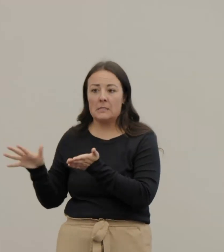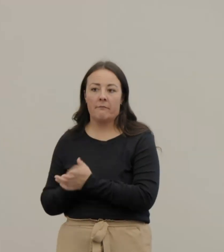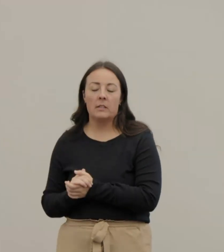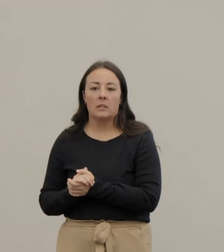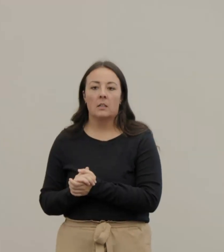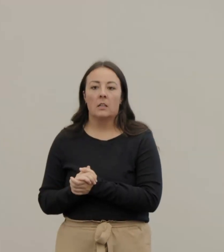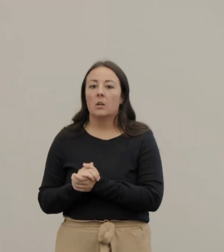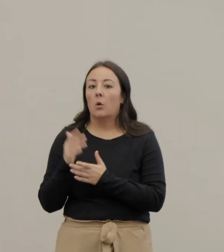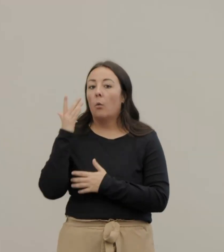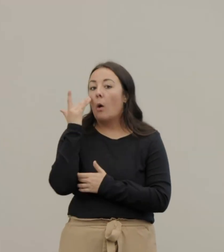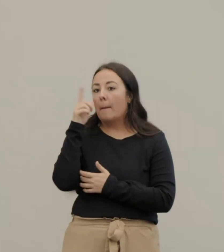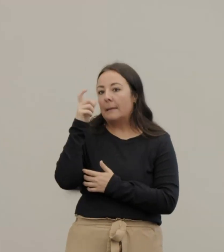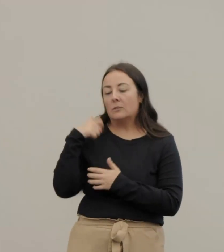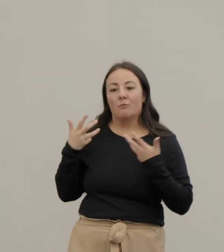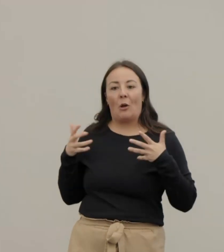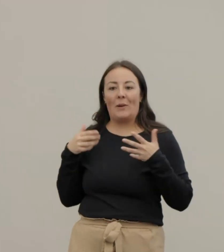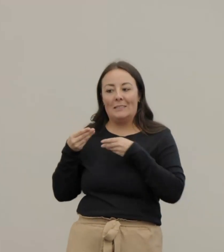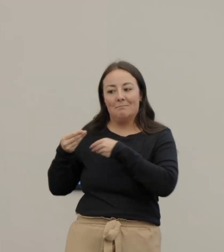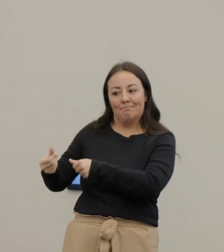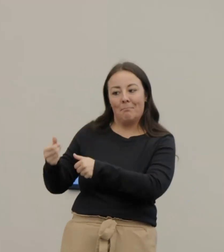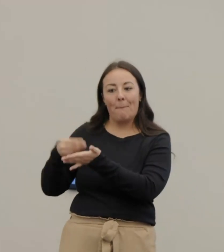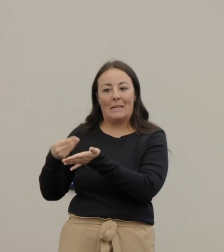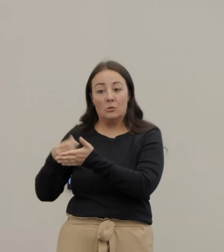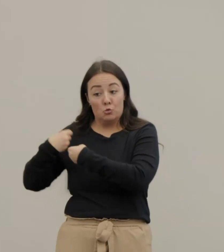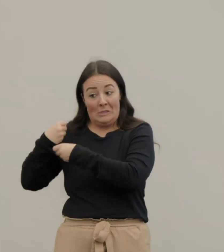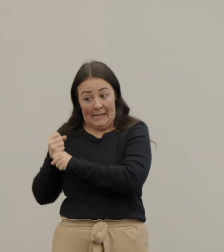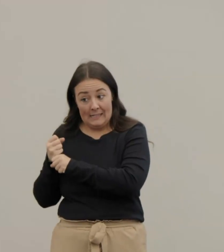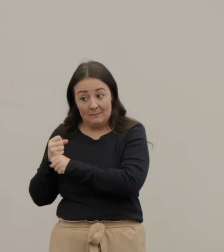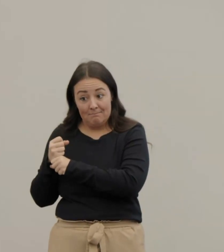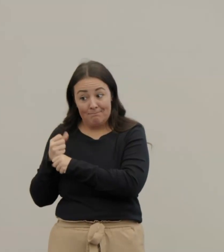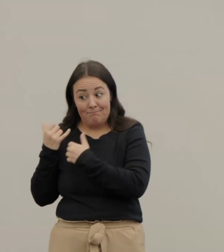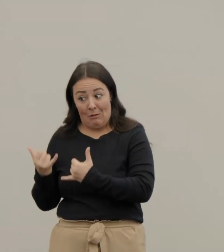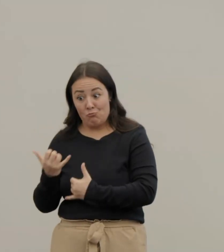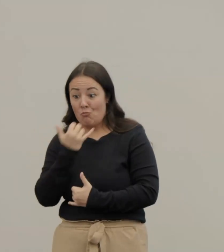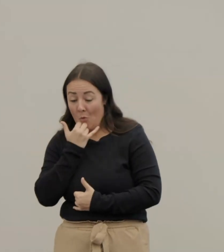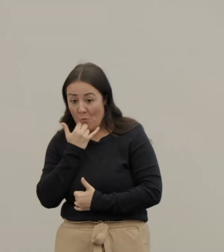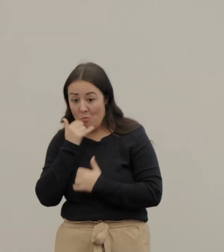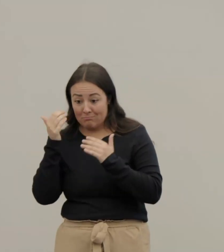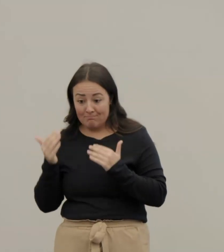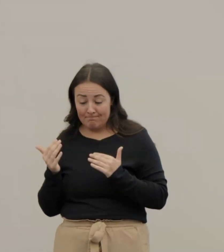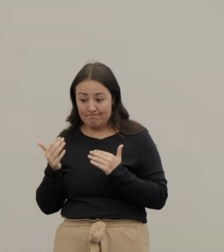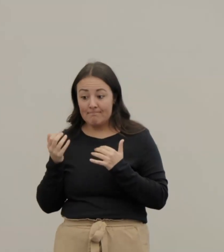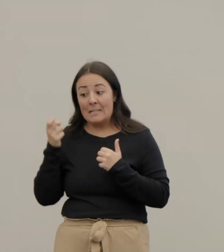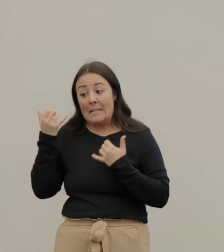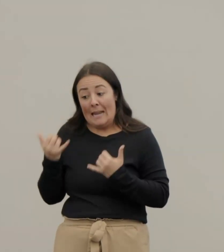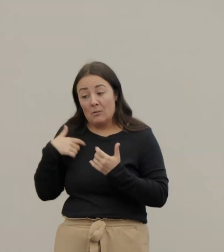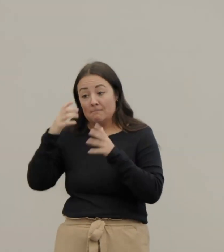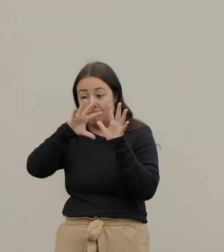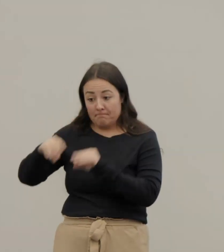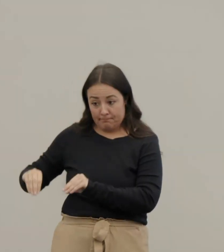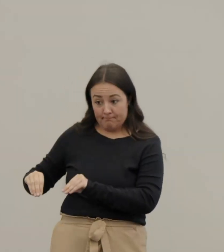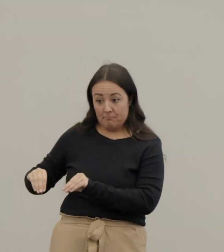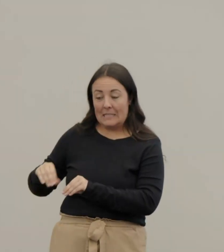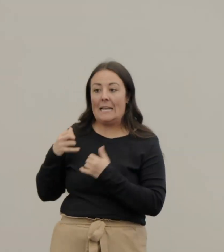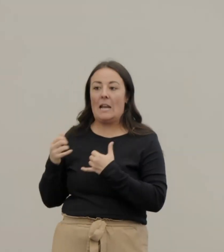because you've already spent all the money to create it. It's wrong. You're taking it down and you're going to recreate it